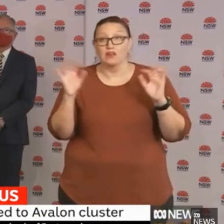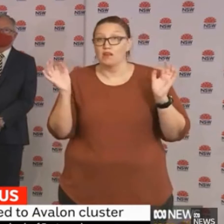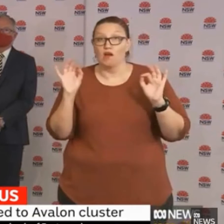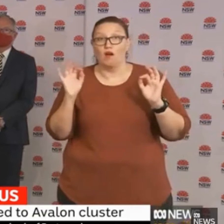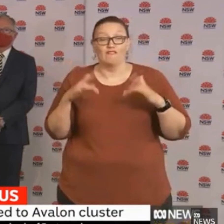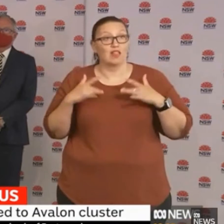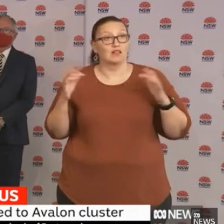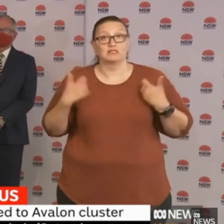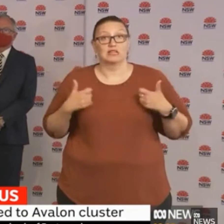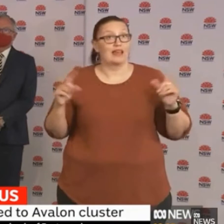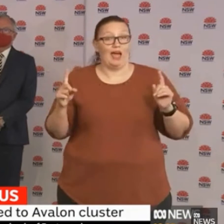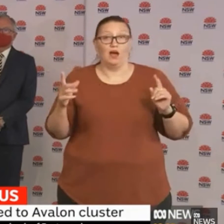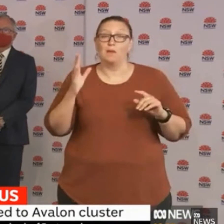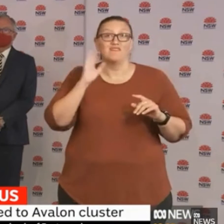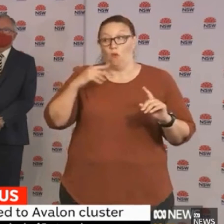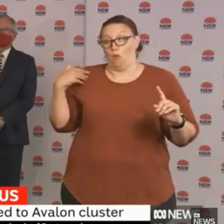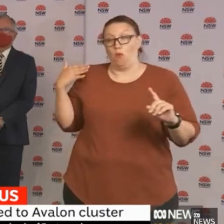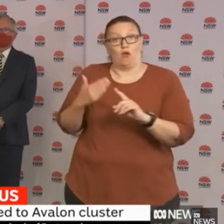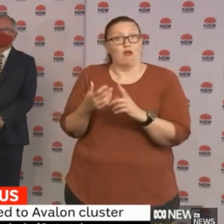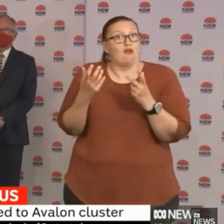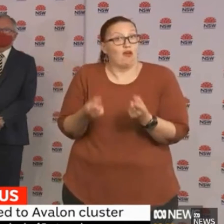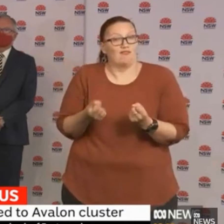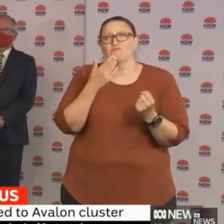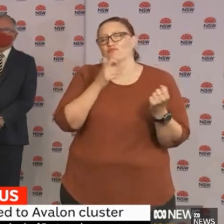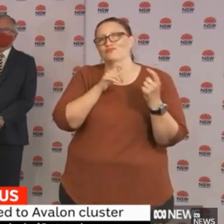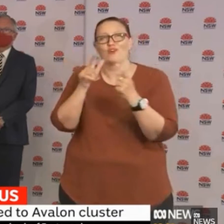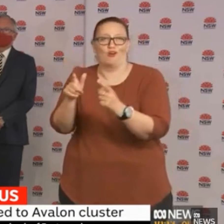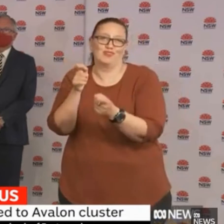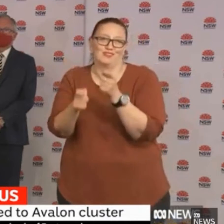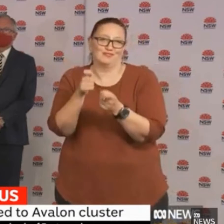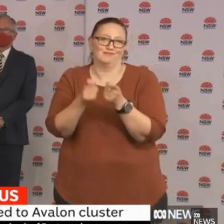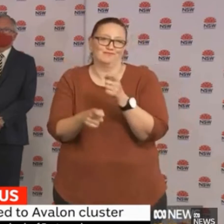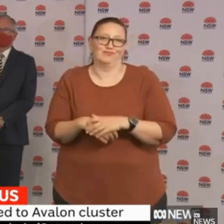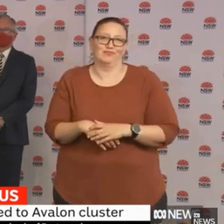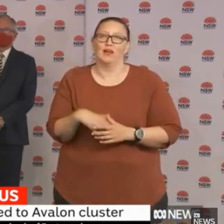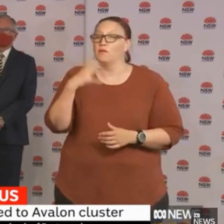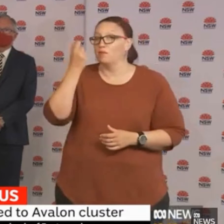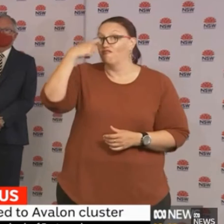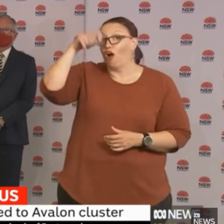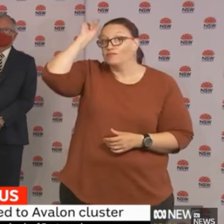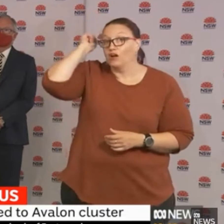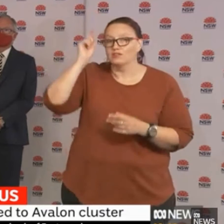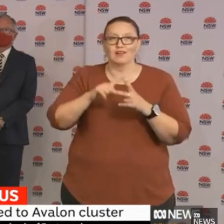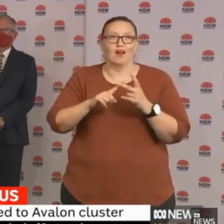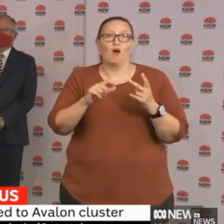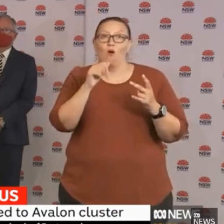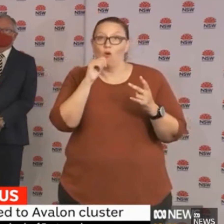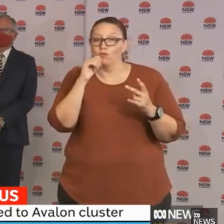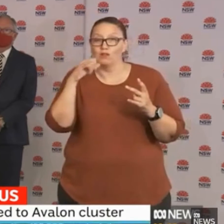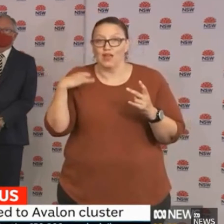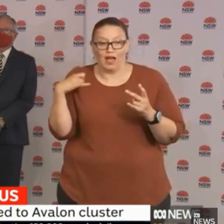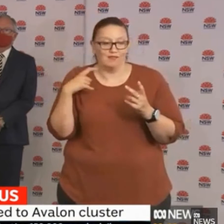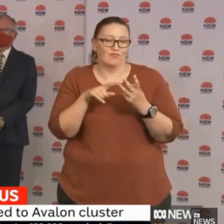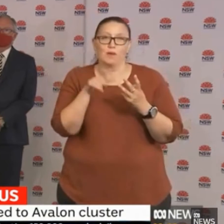there are now 3 cases that have attended this venue: the firefighter I talked about yesterday, a hotel staff member, and a person who